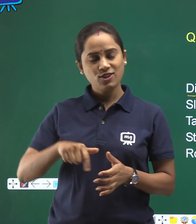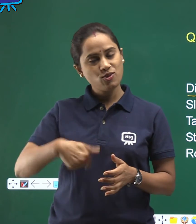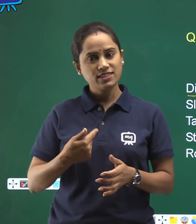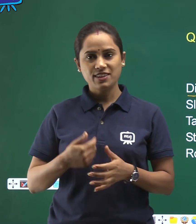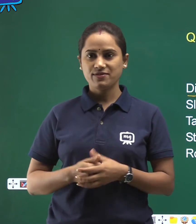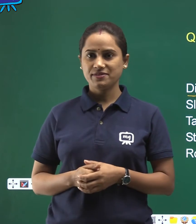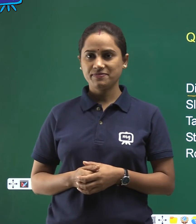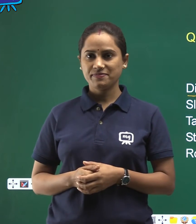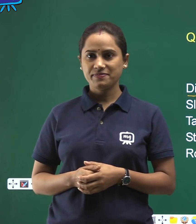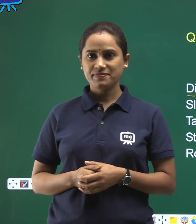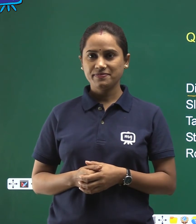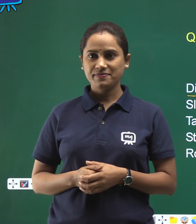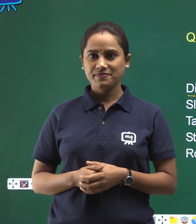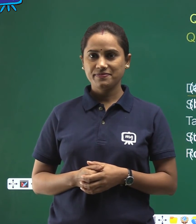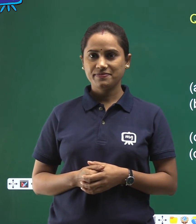yourself.